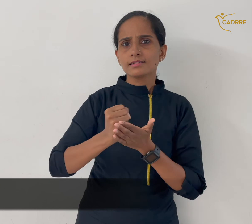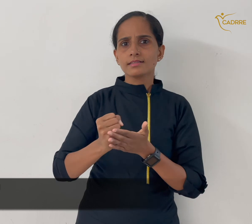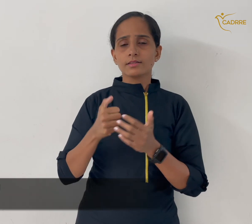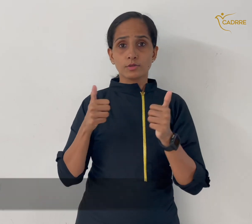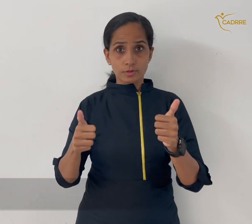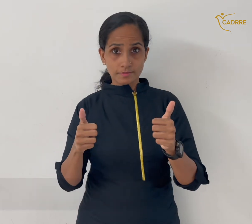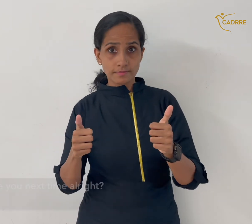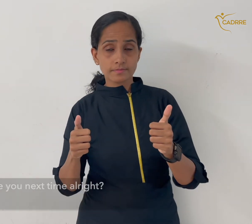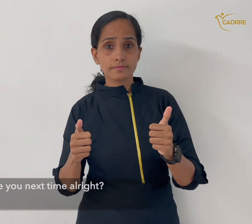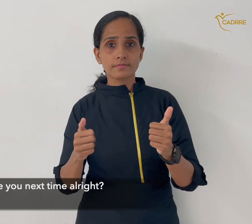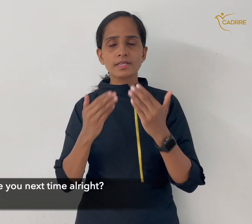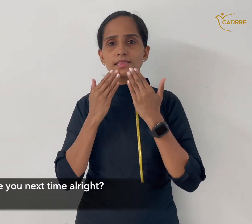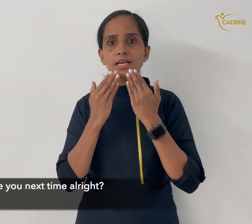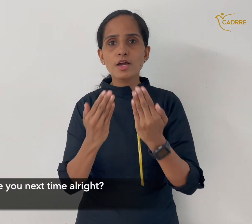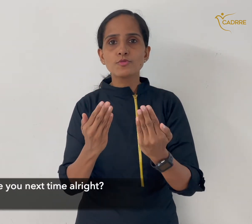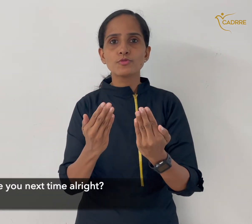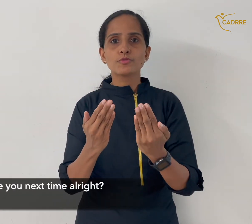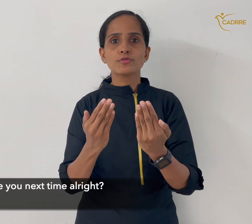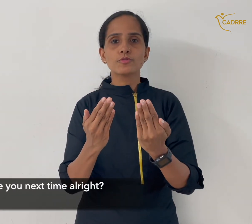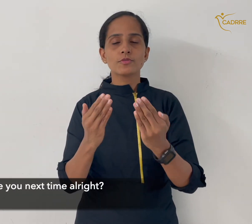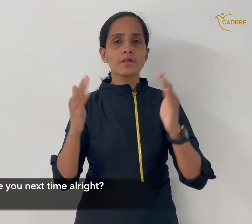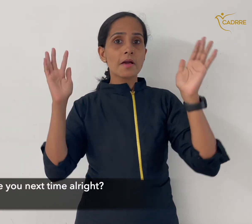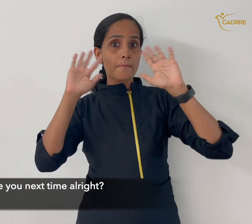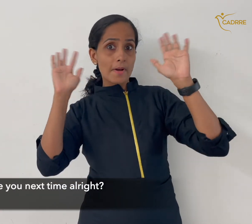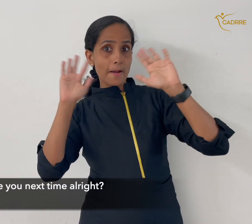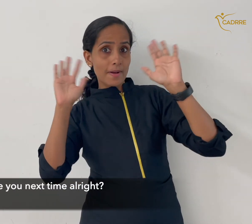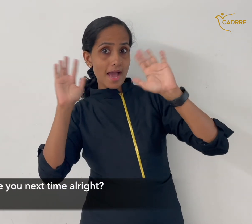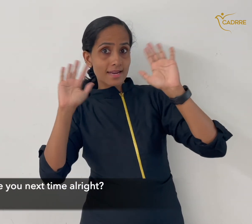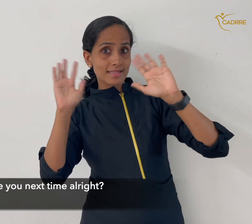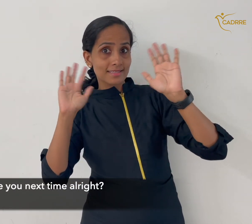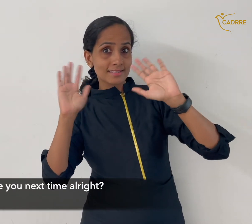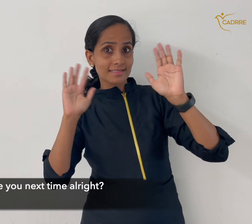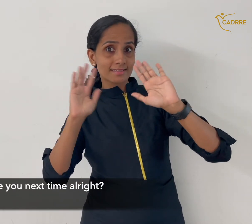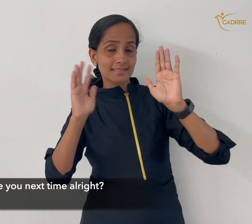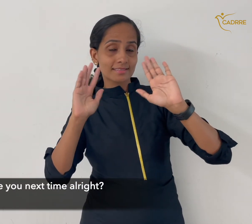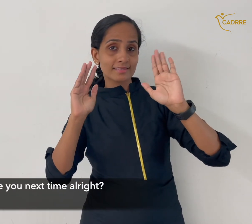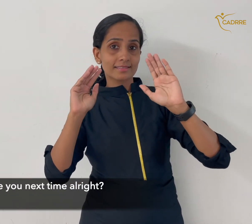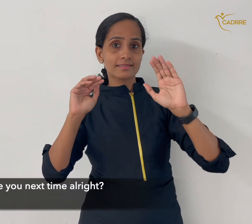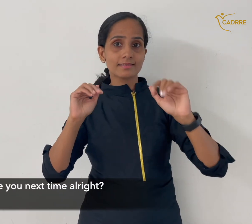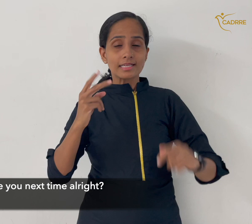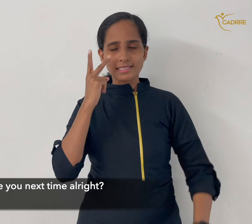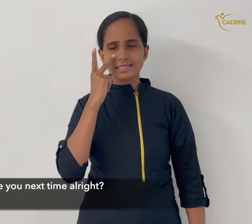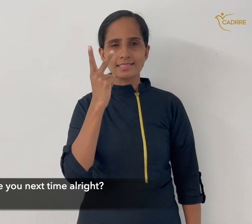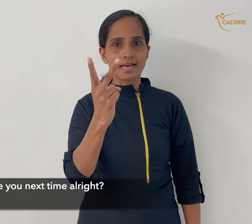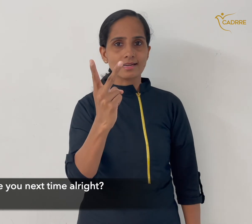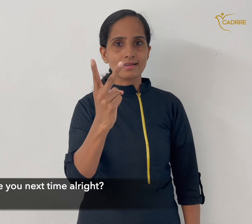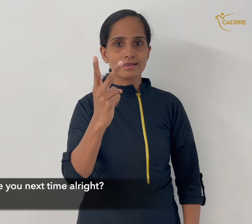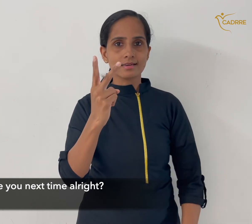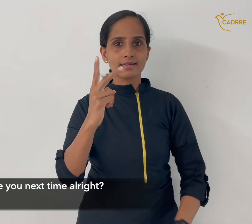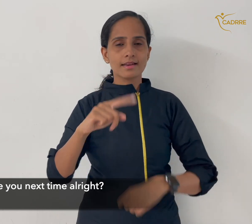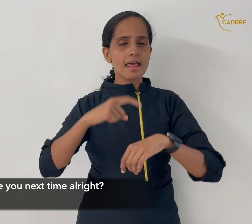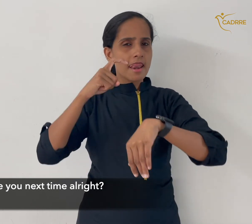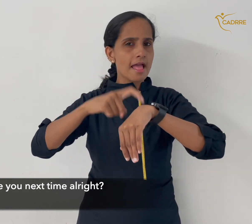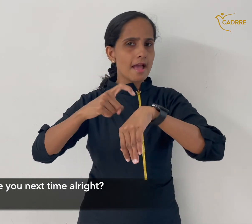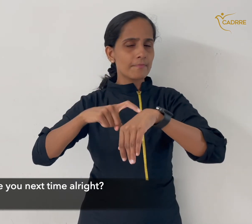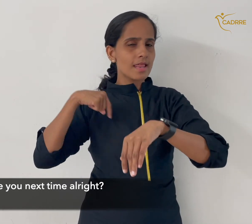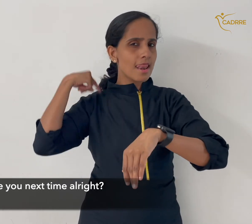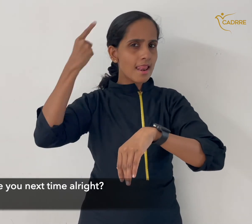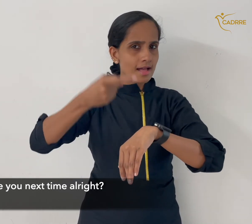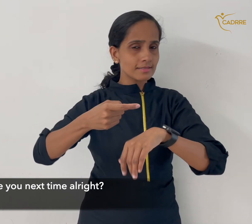Thank you. Bye-bye. See you next time. Alright?